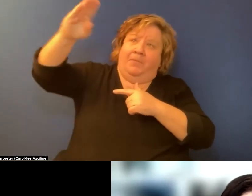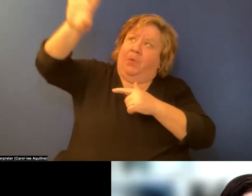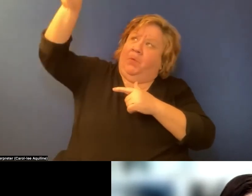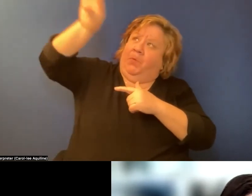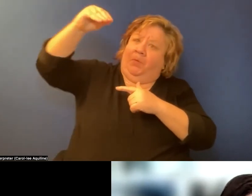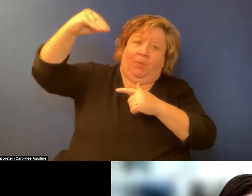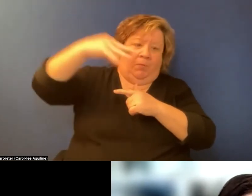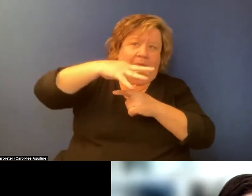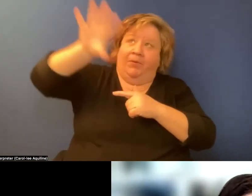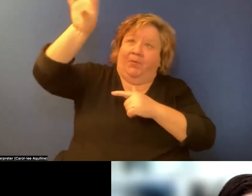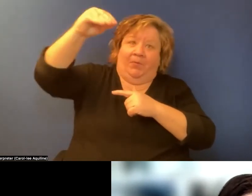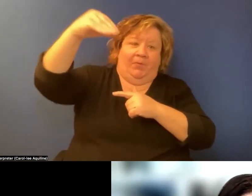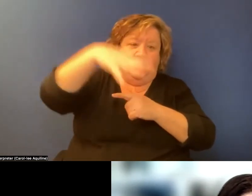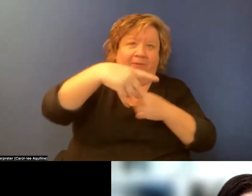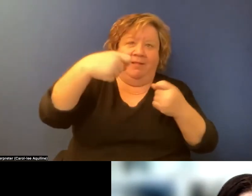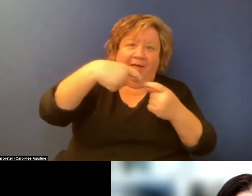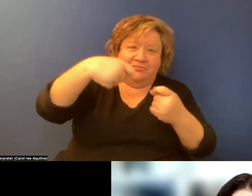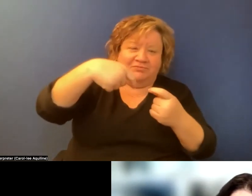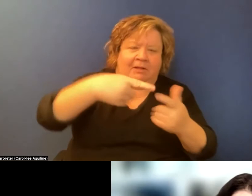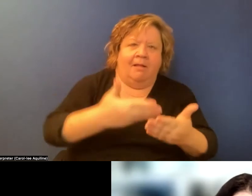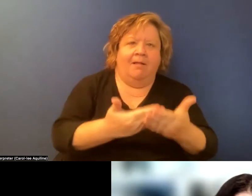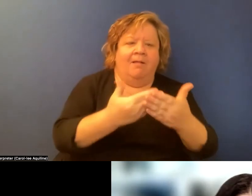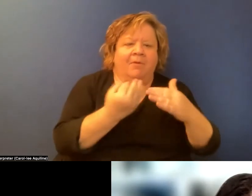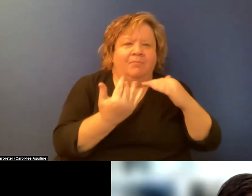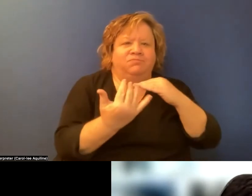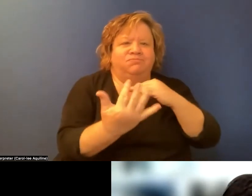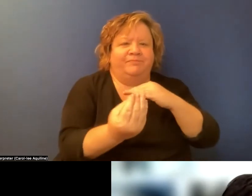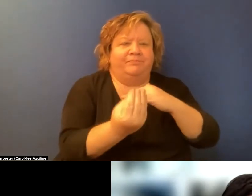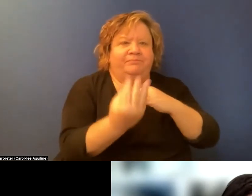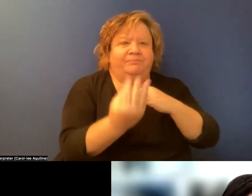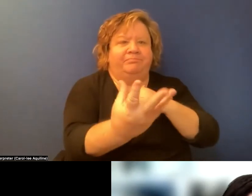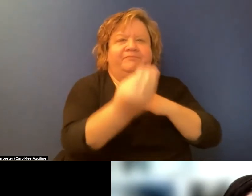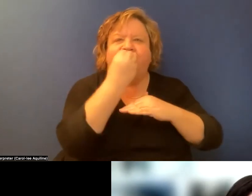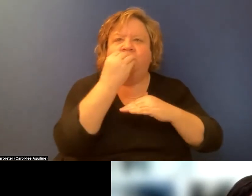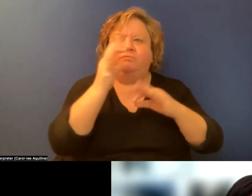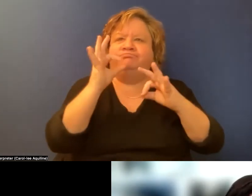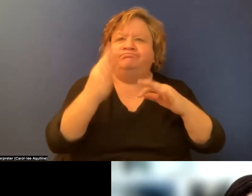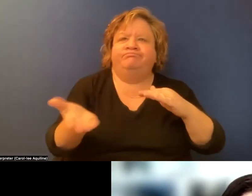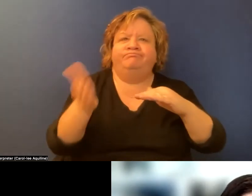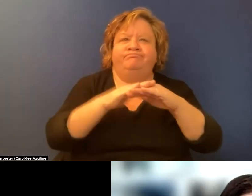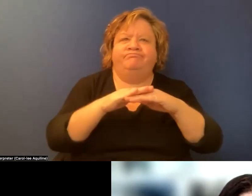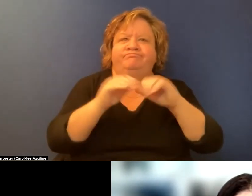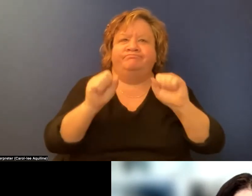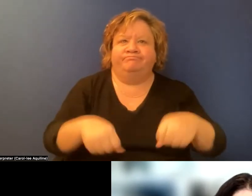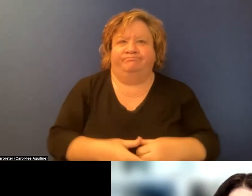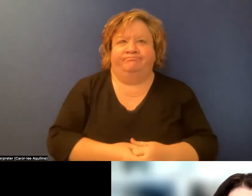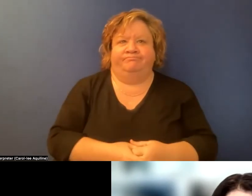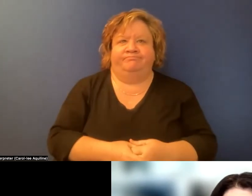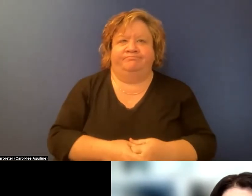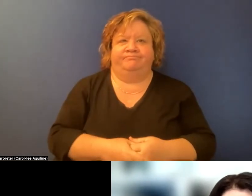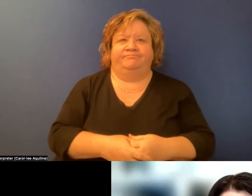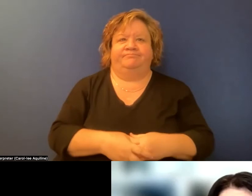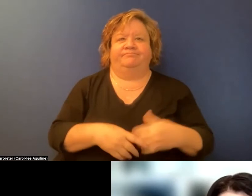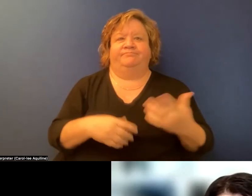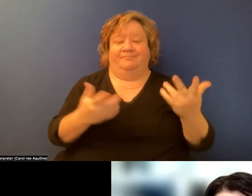We also have in place, I had mentioned before, the Women's Voice in Leadership program. This initiative, it supports over